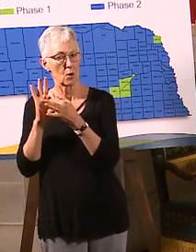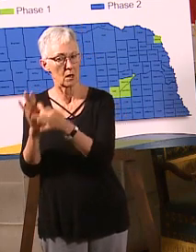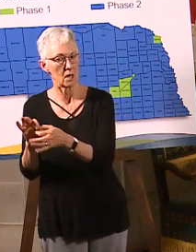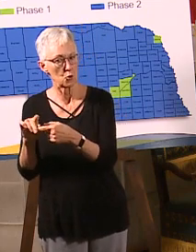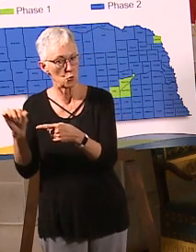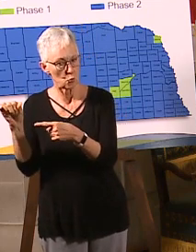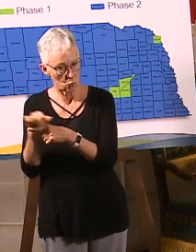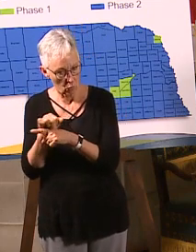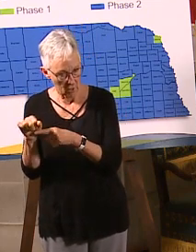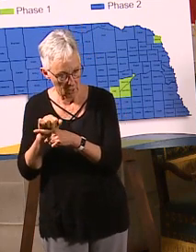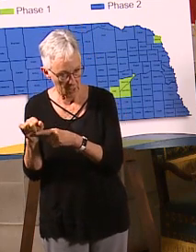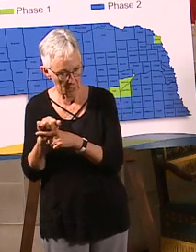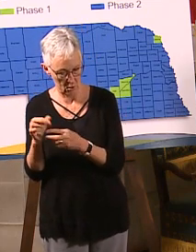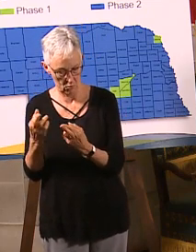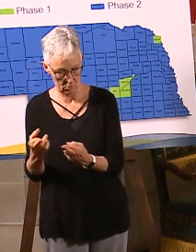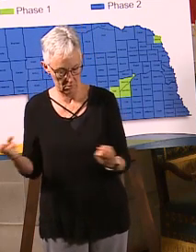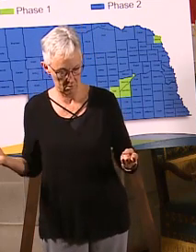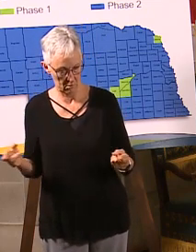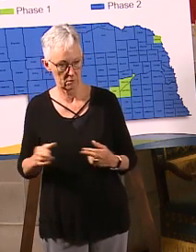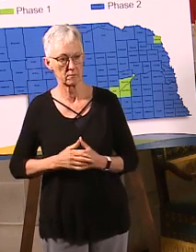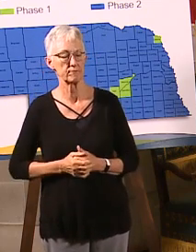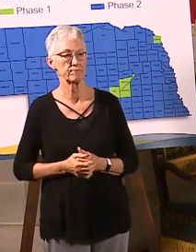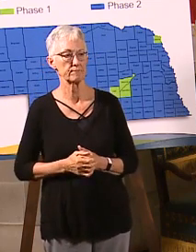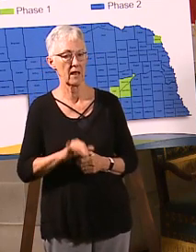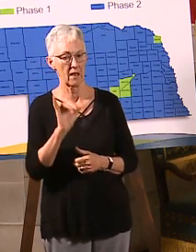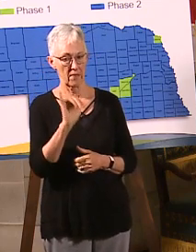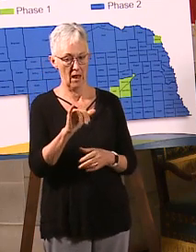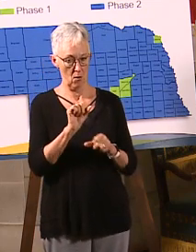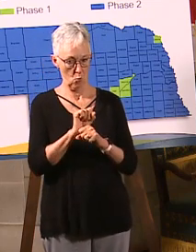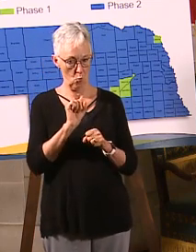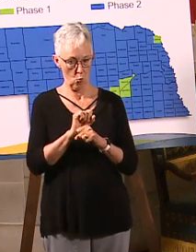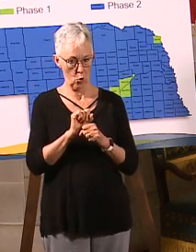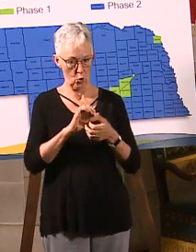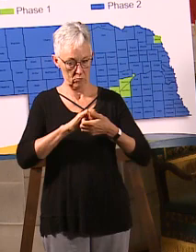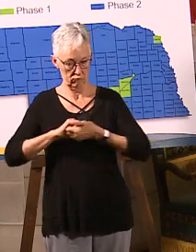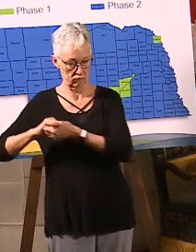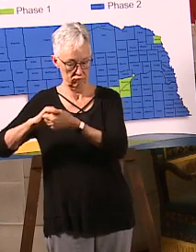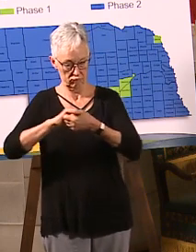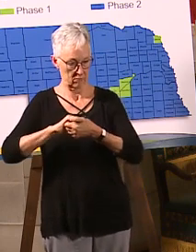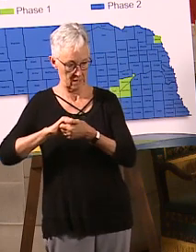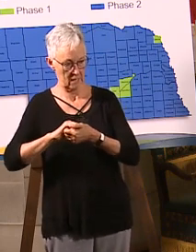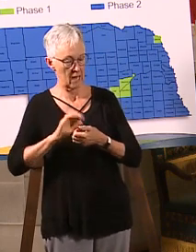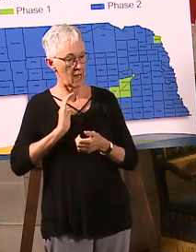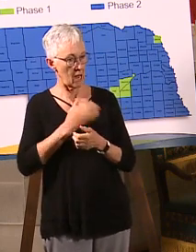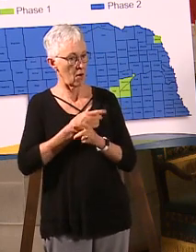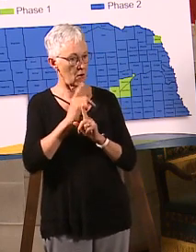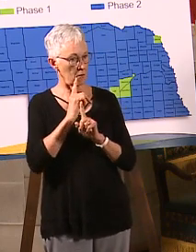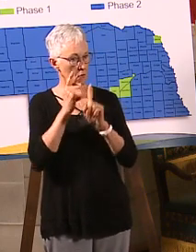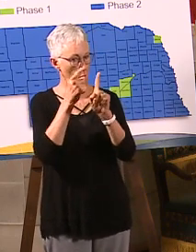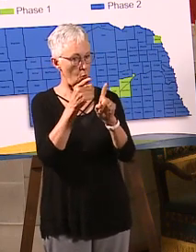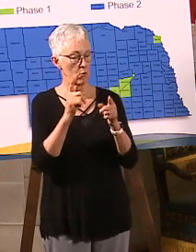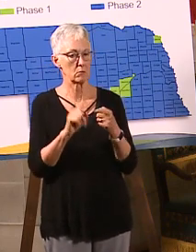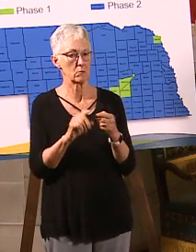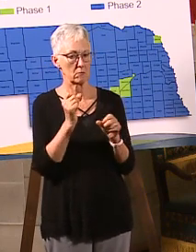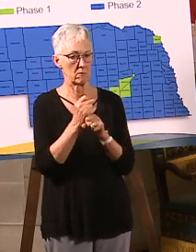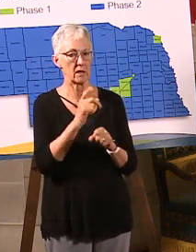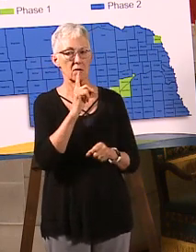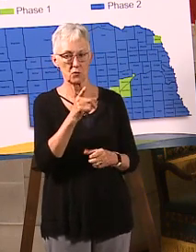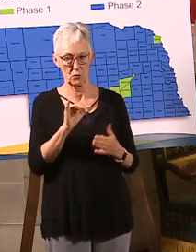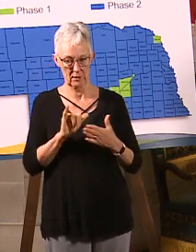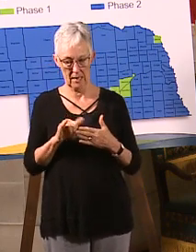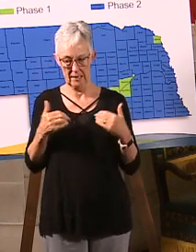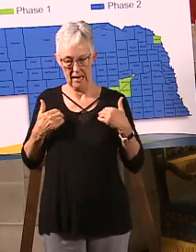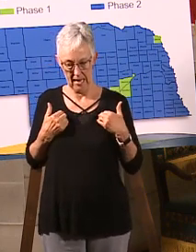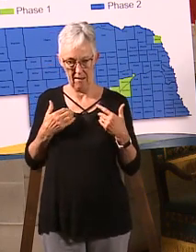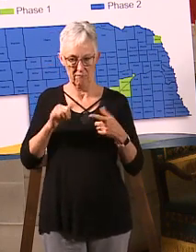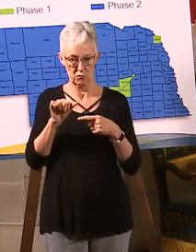of resources. Now, as I mentioned, this partnership was intended to be able to optimize the accessibility in the